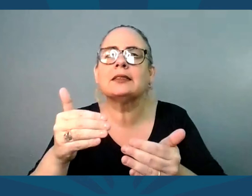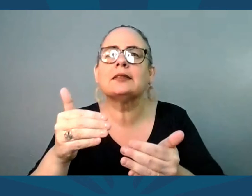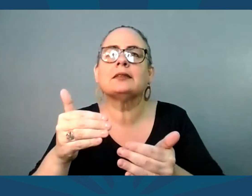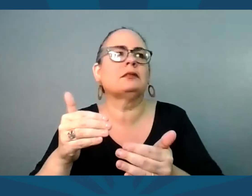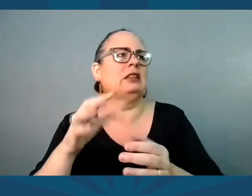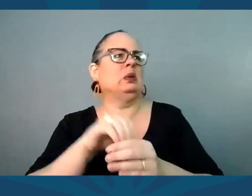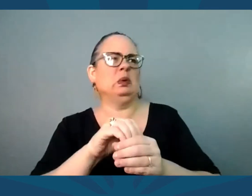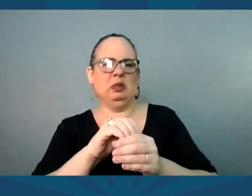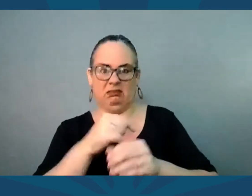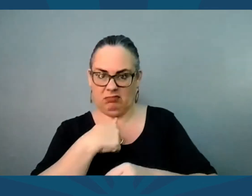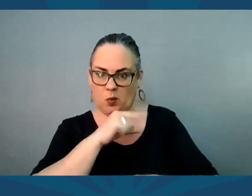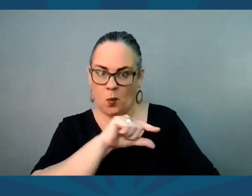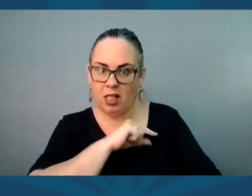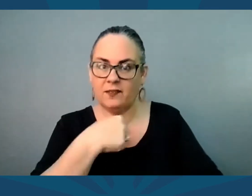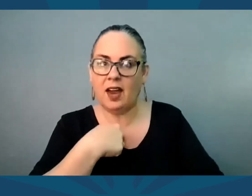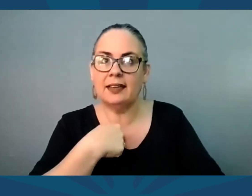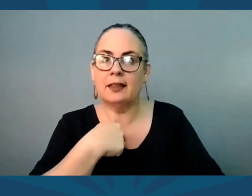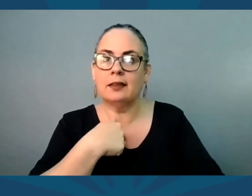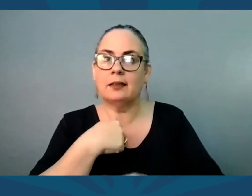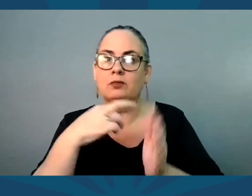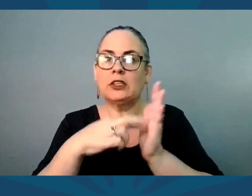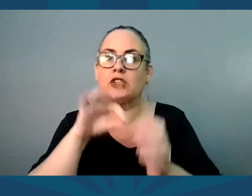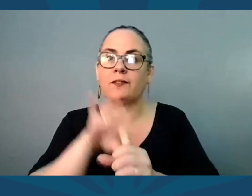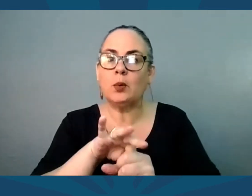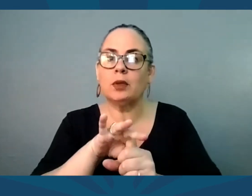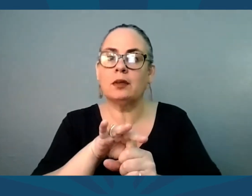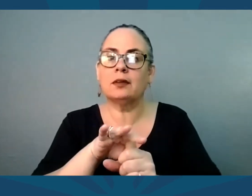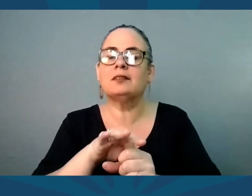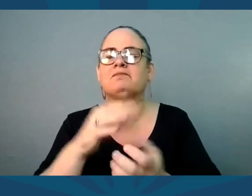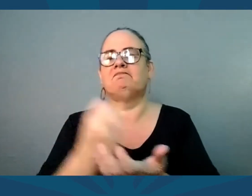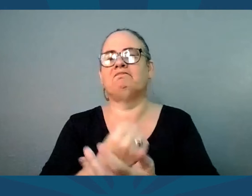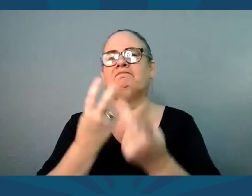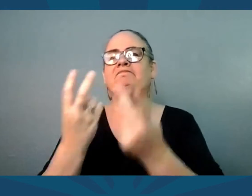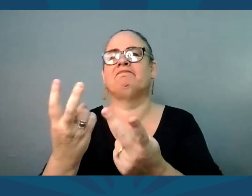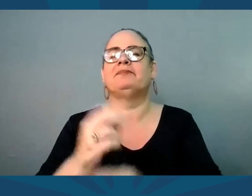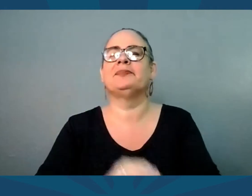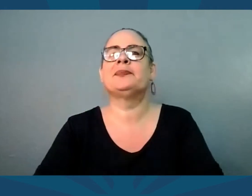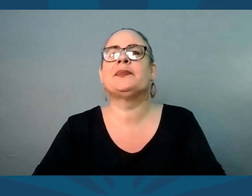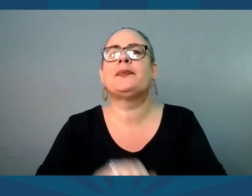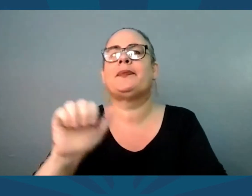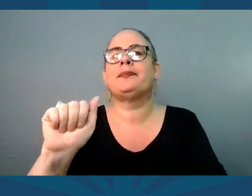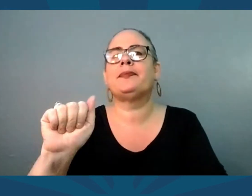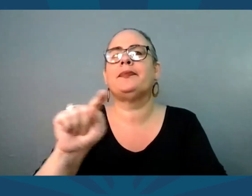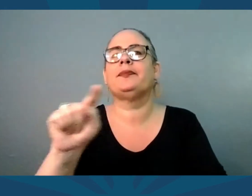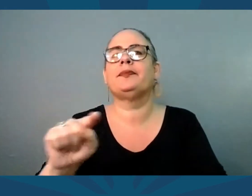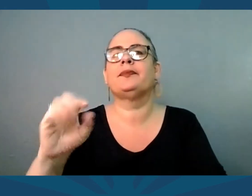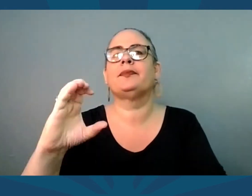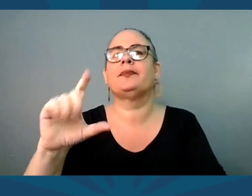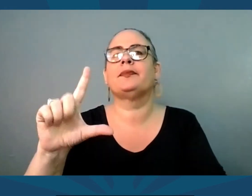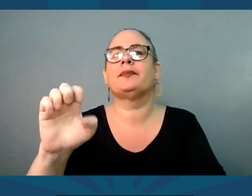To download a paper form or for more information on the registration